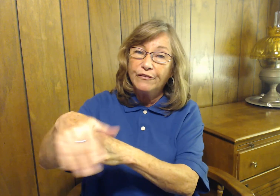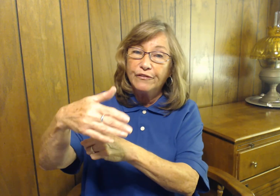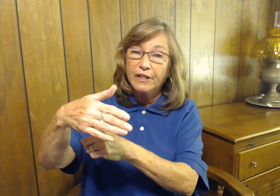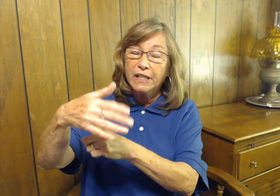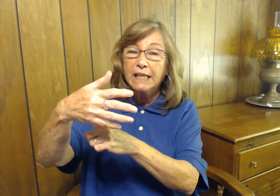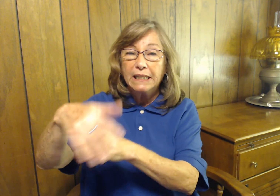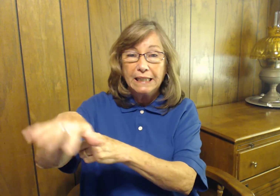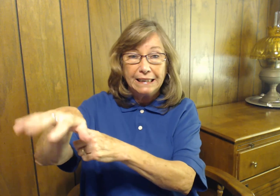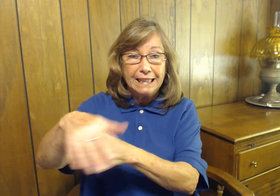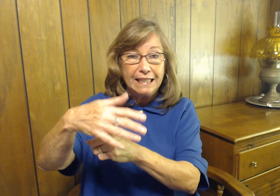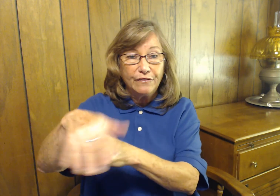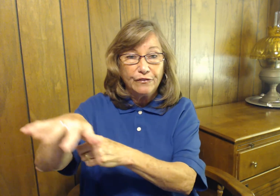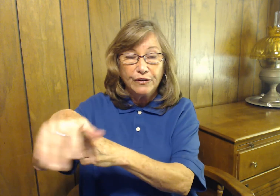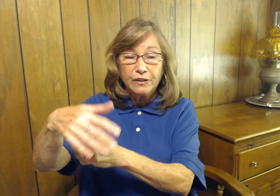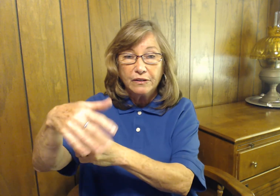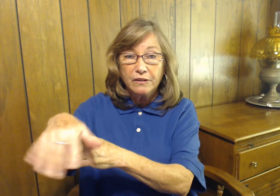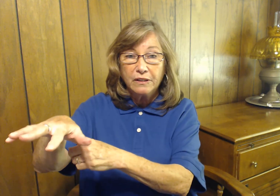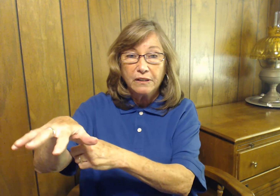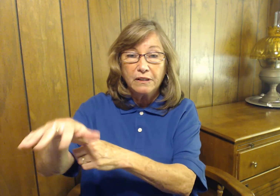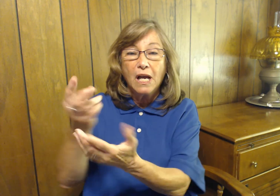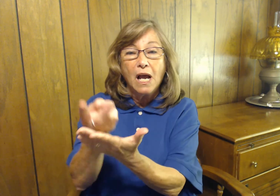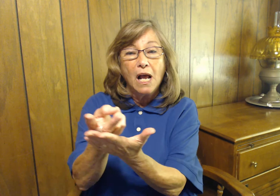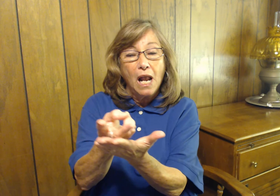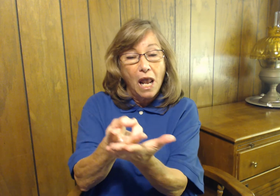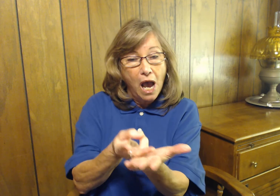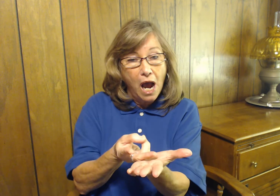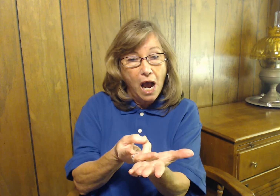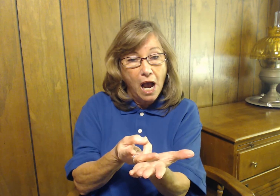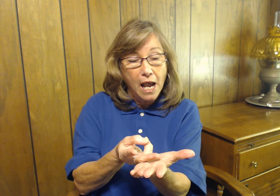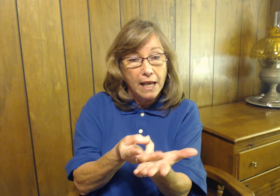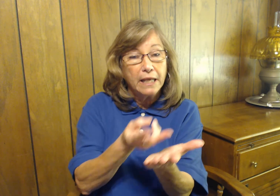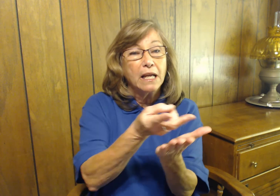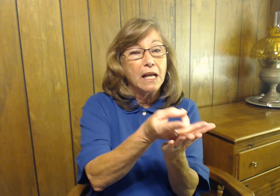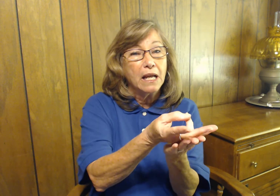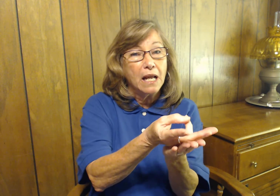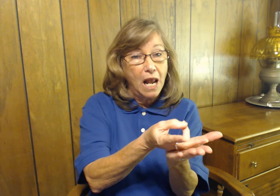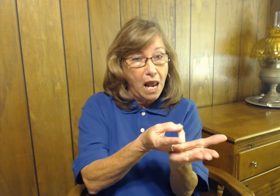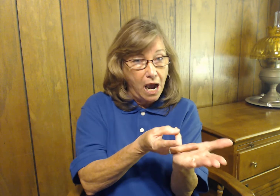lie as in to recline lie